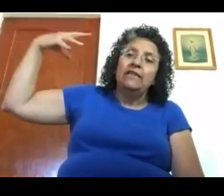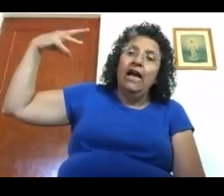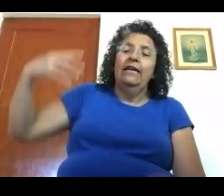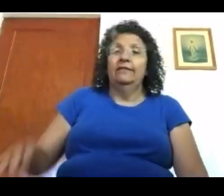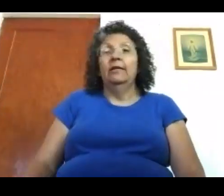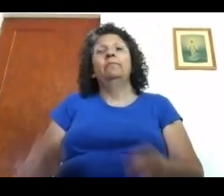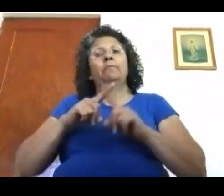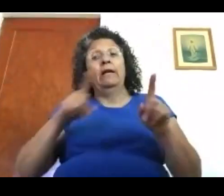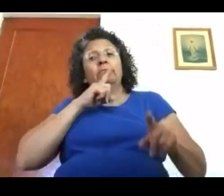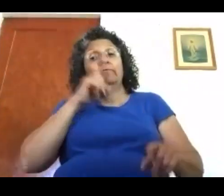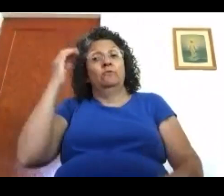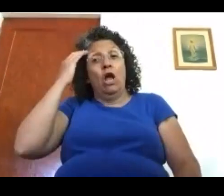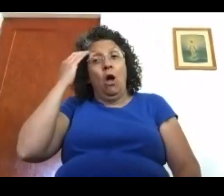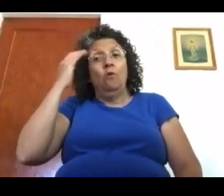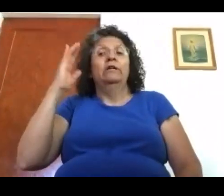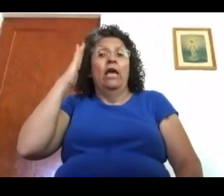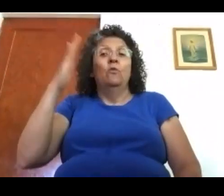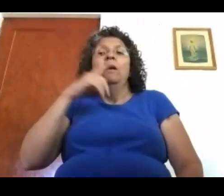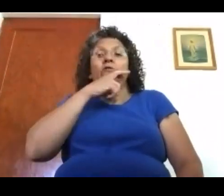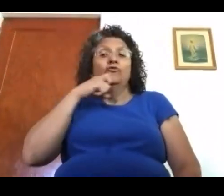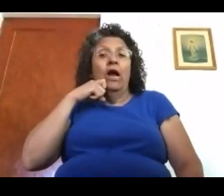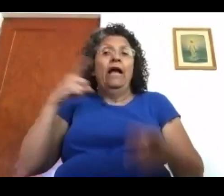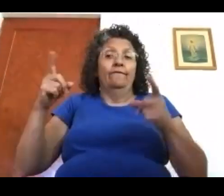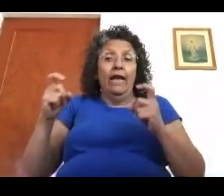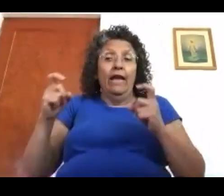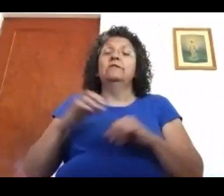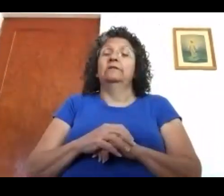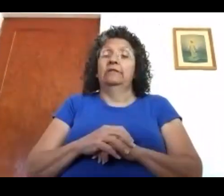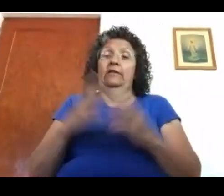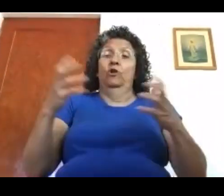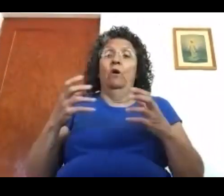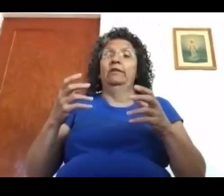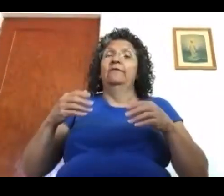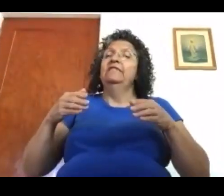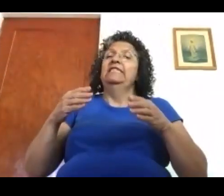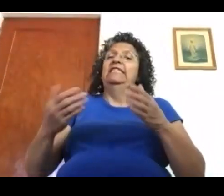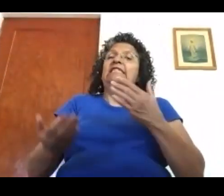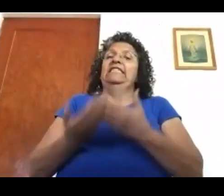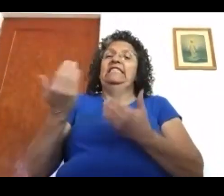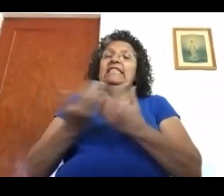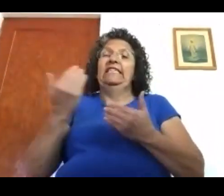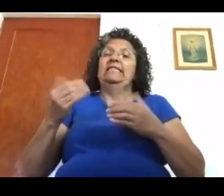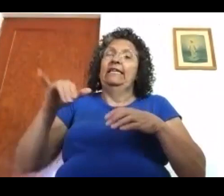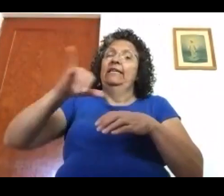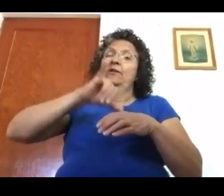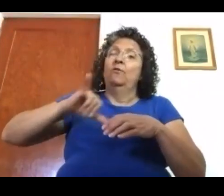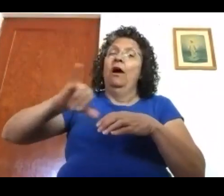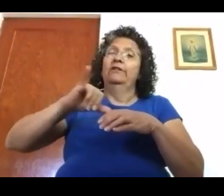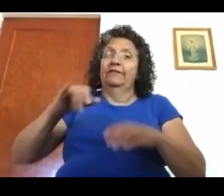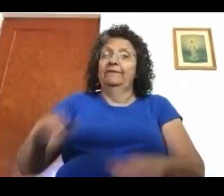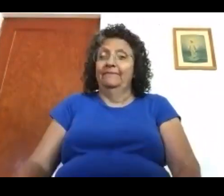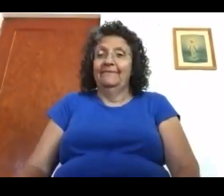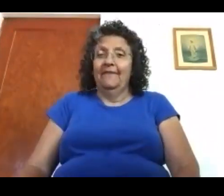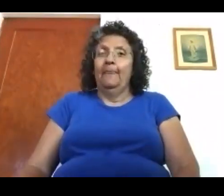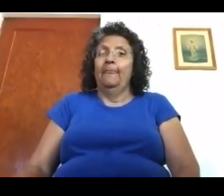out pretty quick. So think about where you can keep your seeds watered and take care of your pot. So